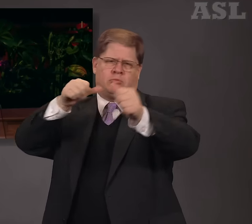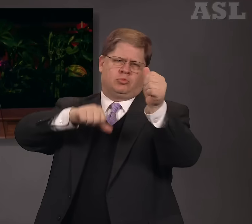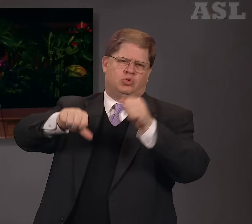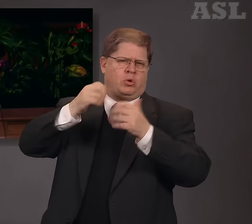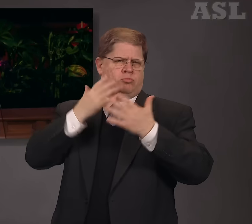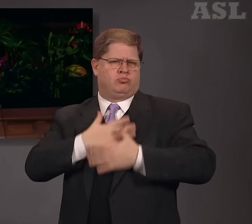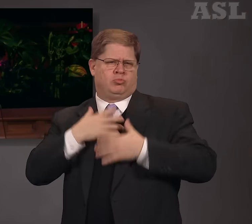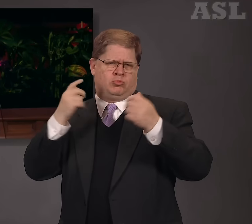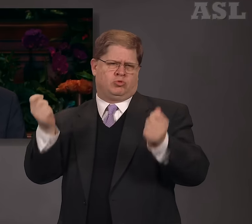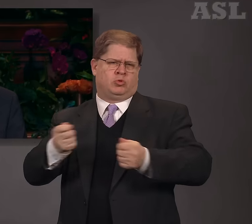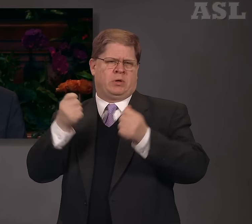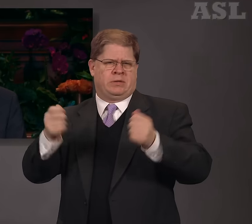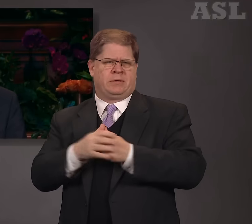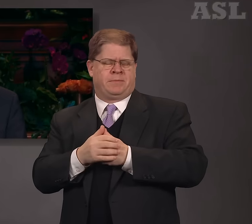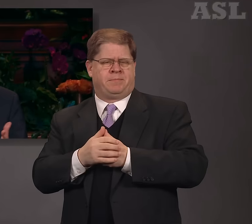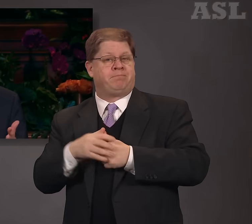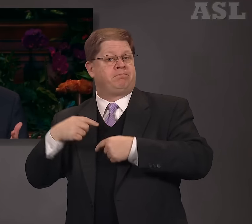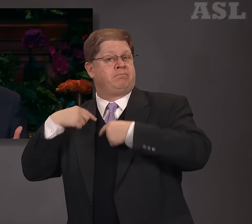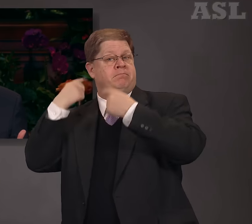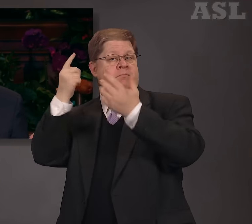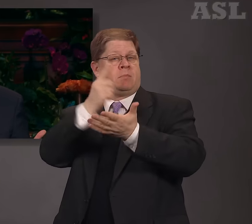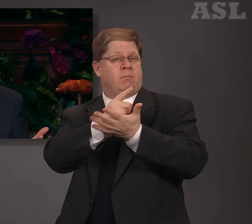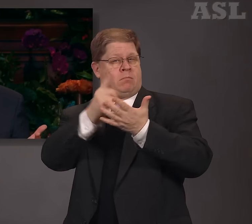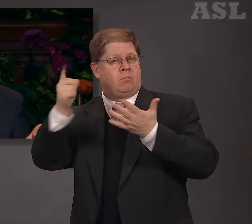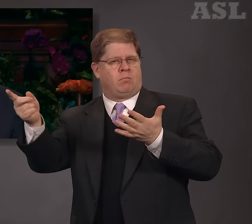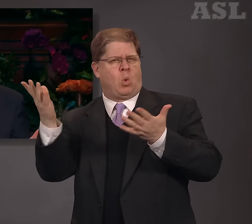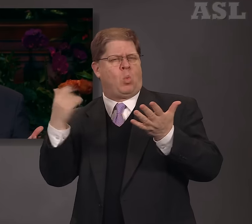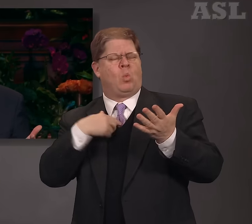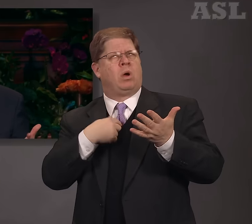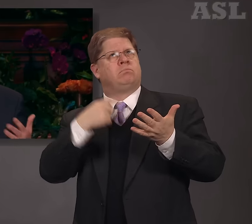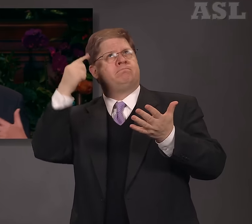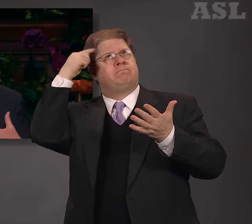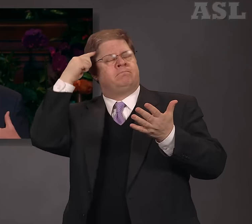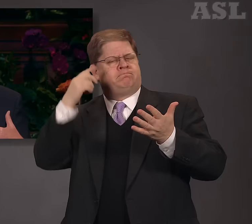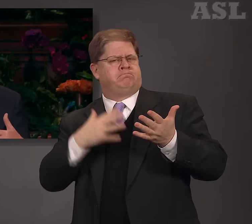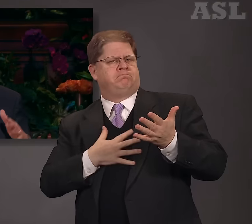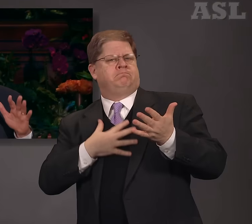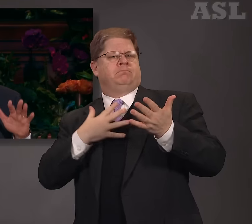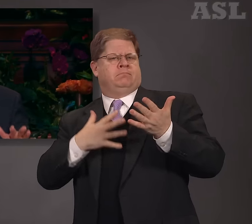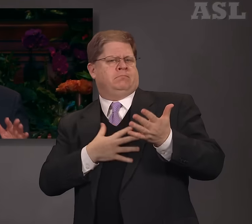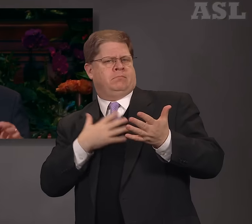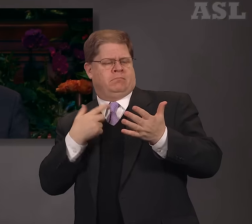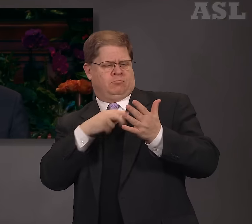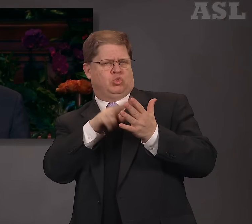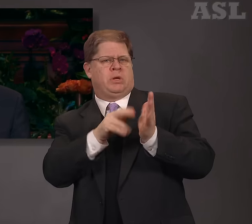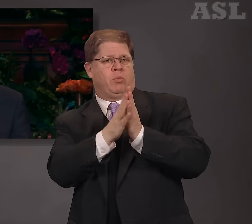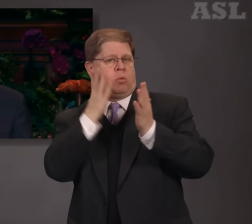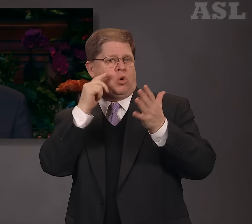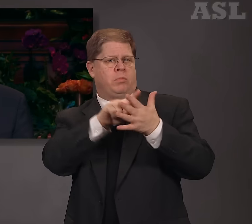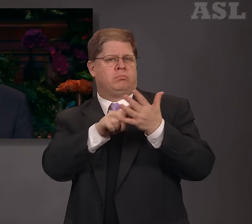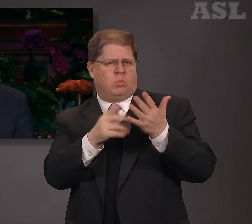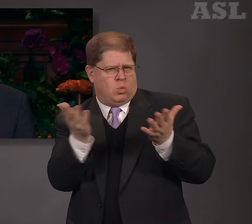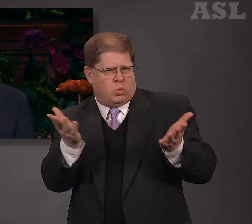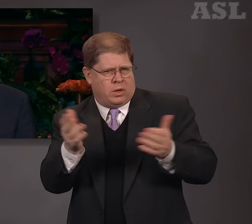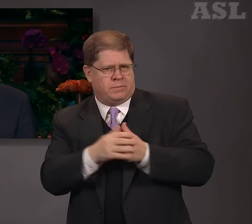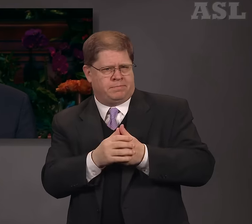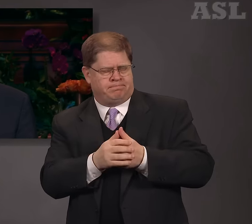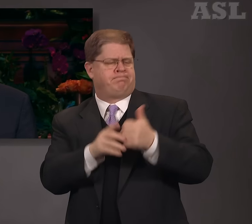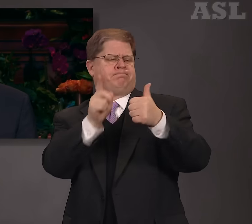rejoice together. Here are a few verses the Spirit has impressed upon my mind from this week's Book of Mormon